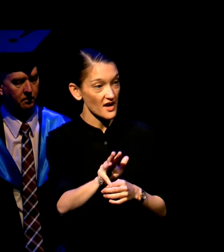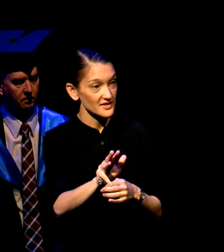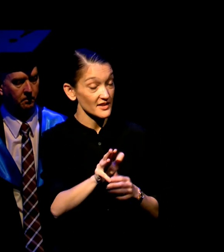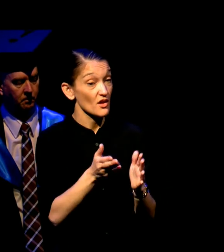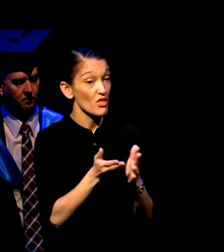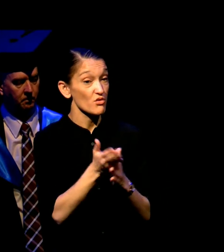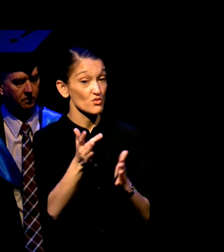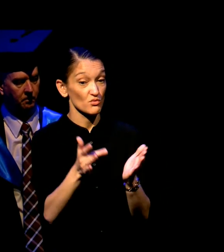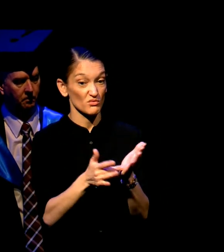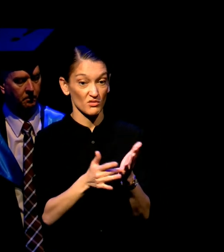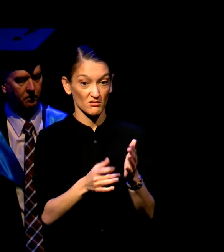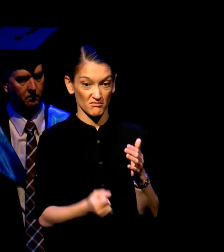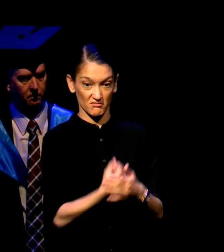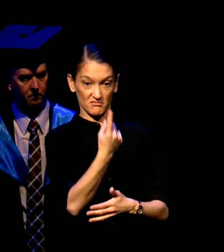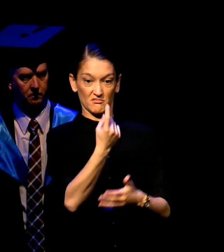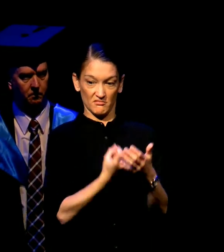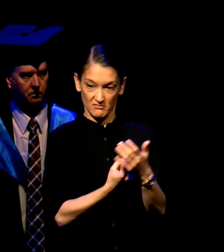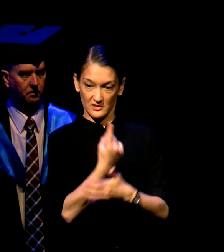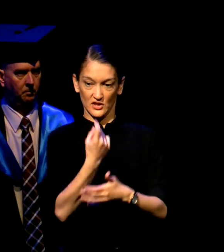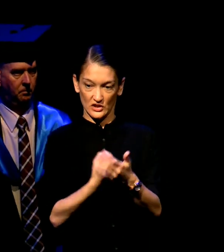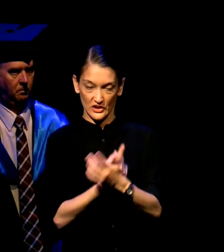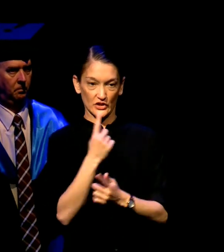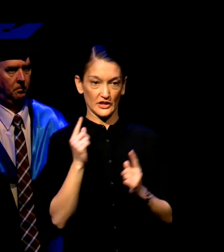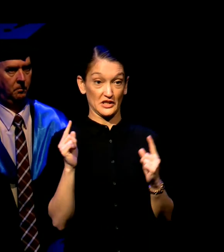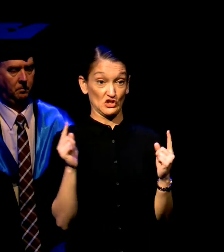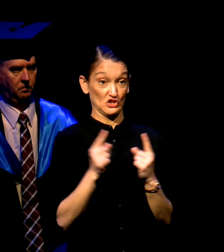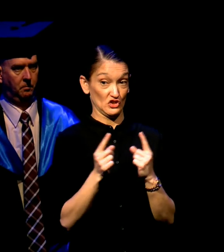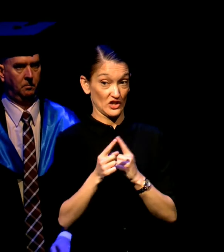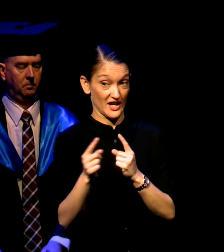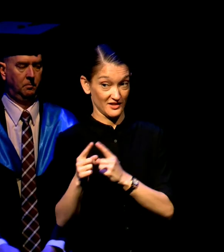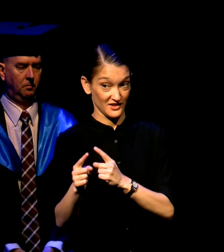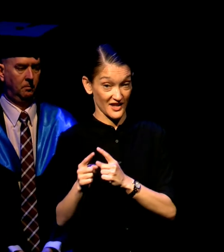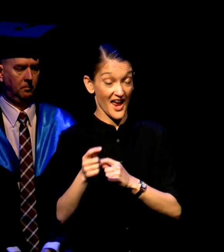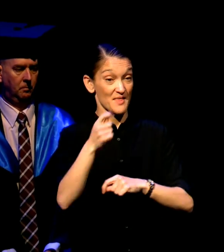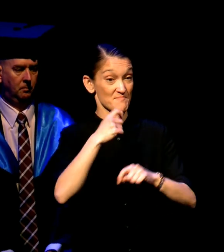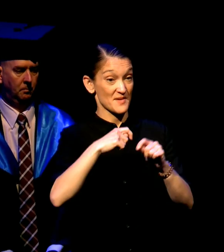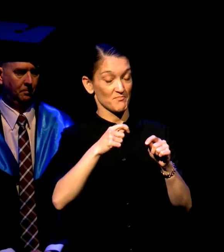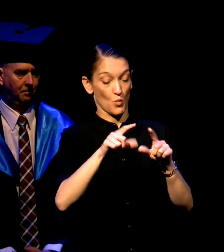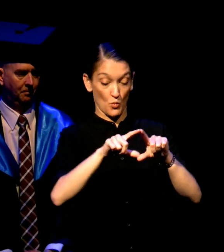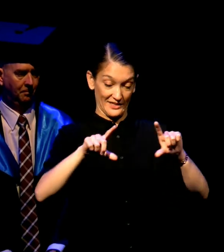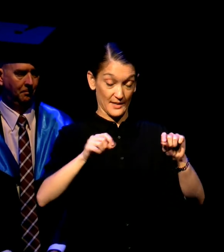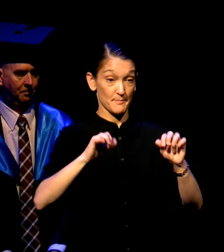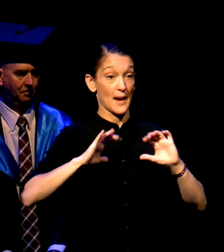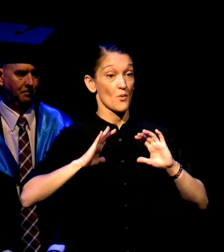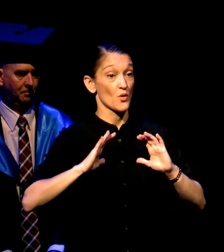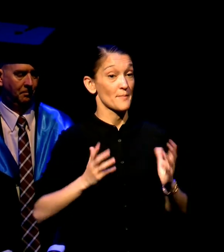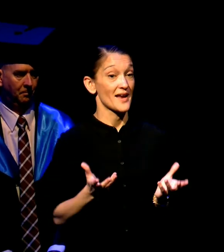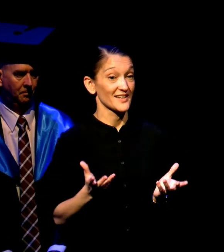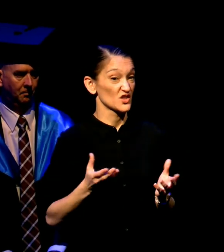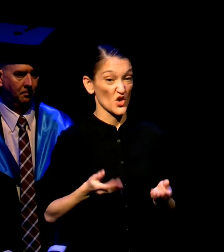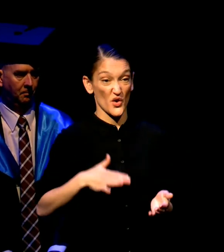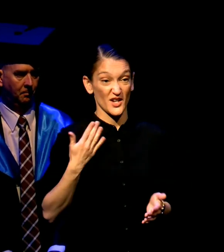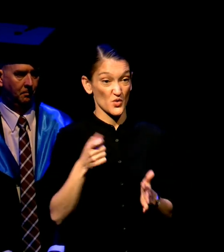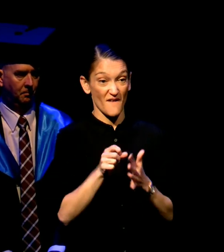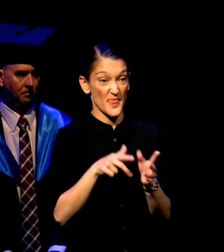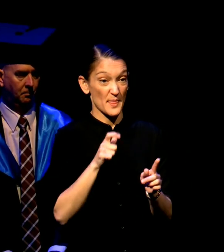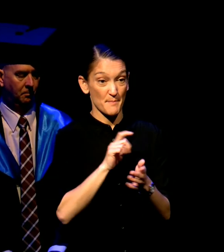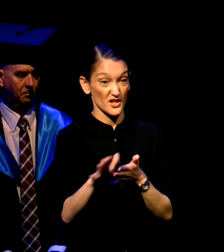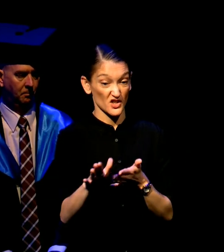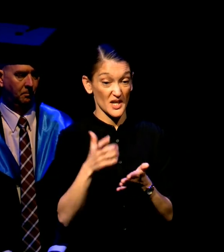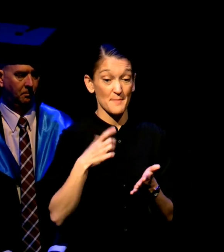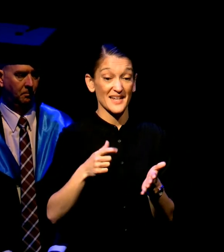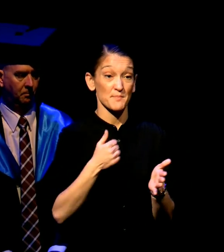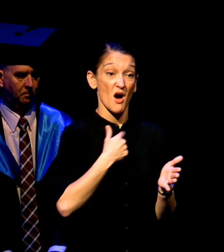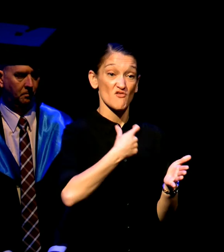to technological disruption and dastardly automatic ticketing machines, tram conductors were no